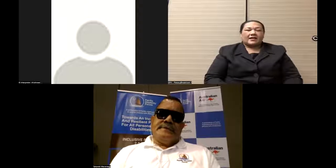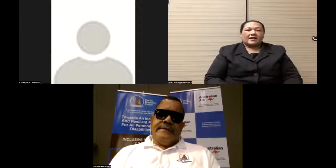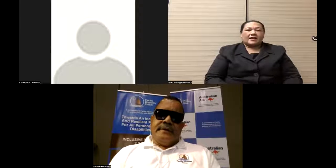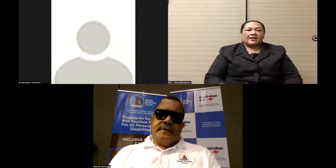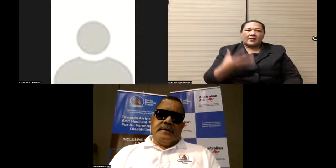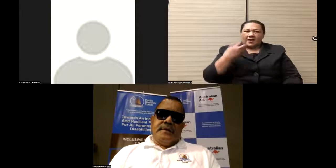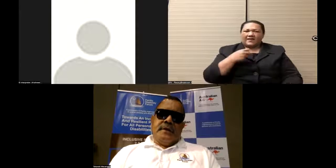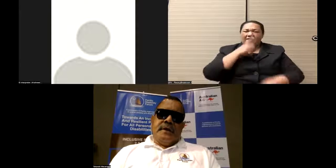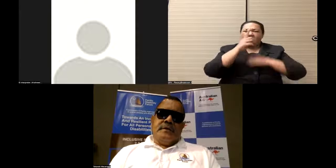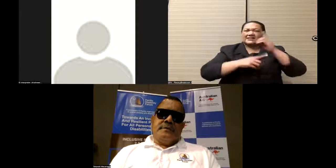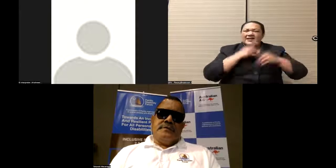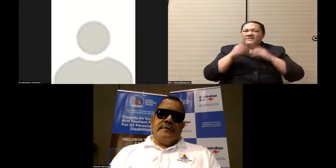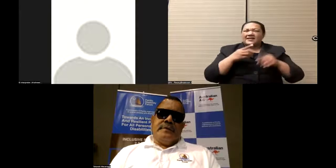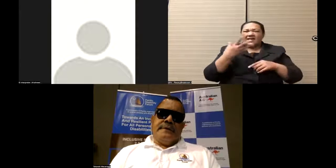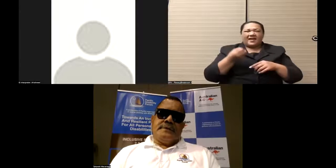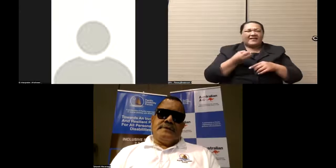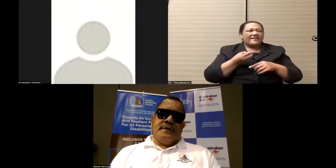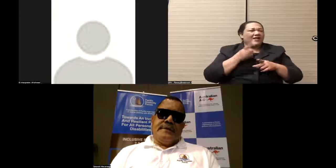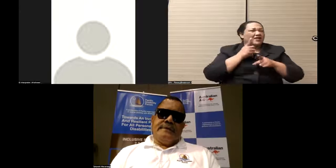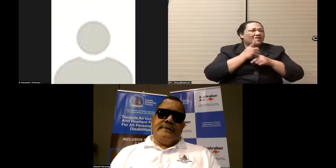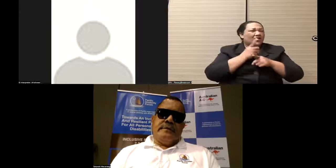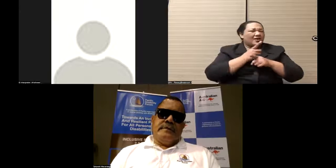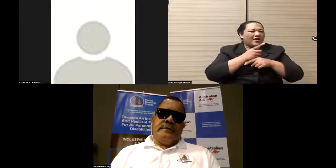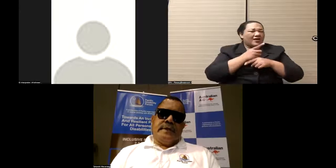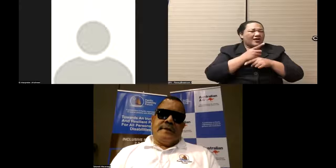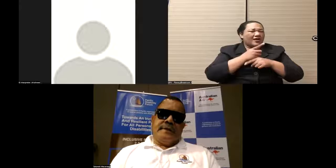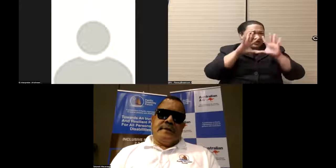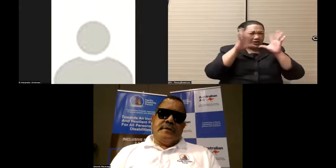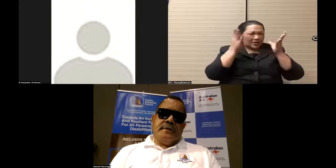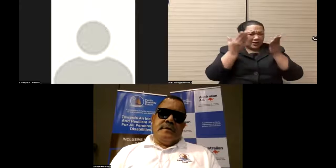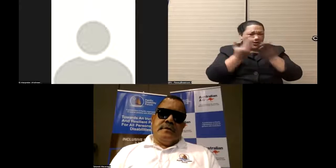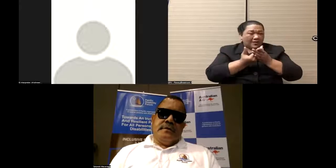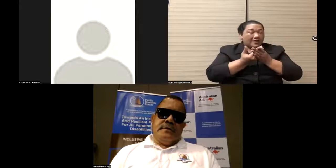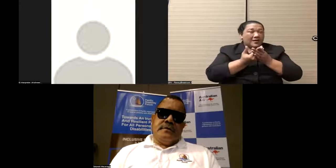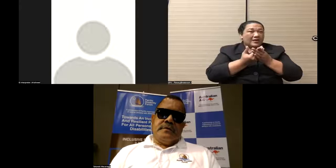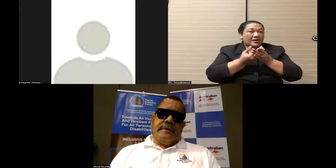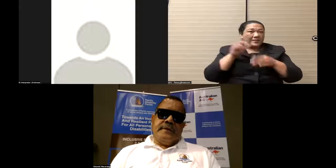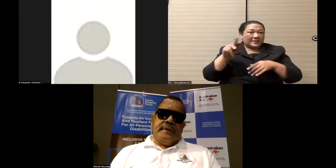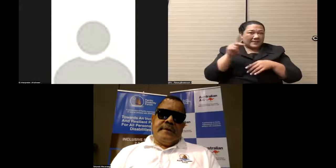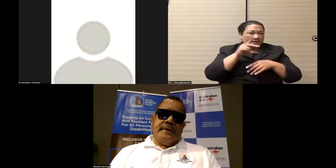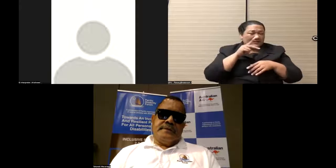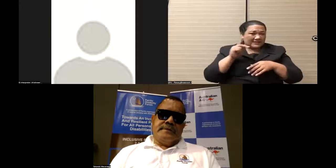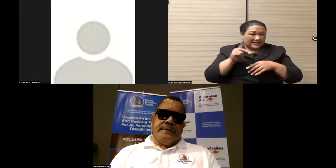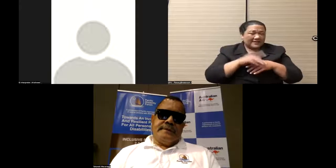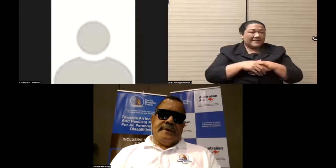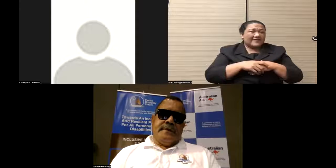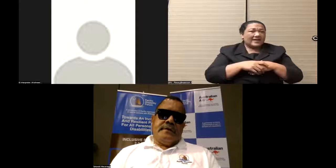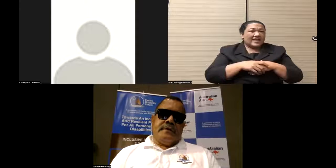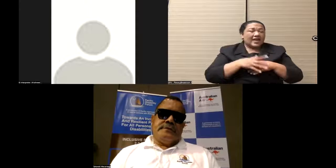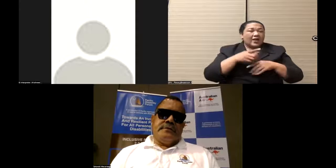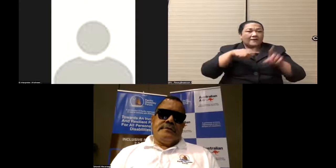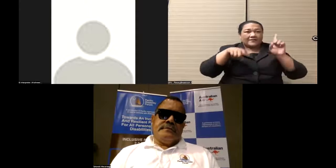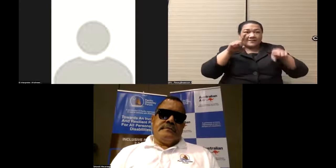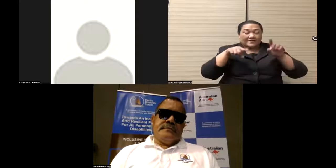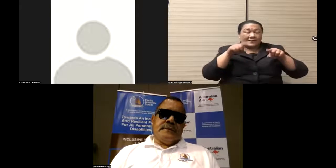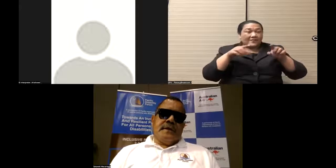world to the Pacific, and also doing the reverse, taking the Pacific to the world. Your comment there, Vlad, is truly appreciated.